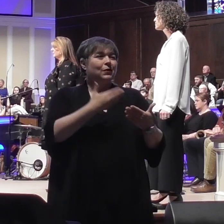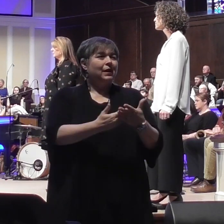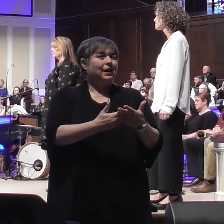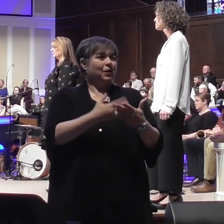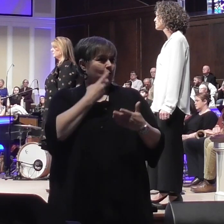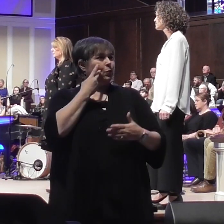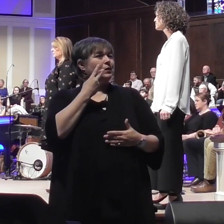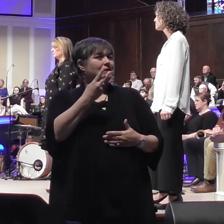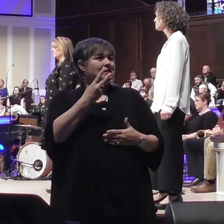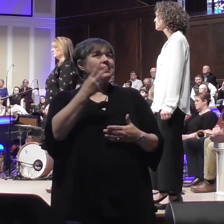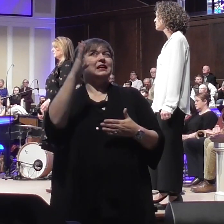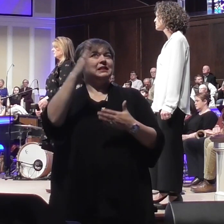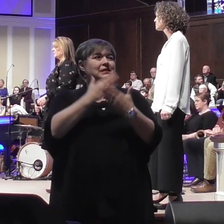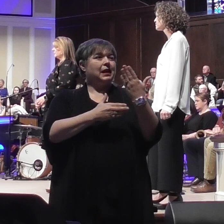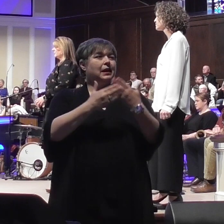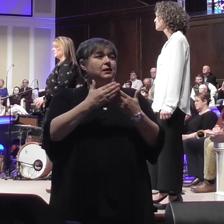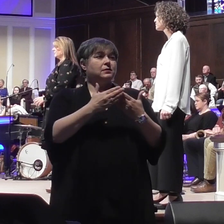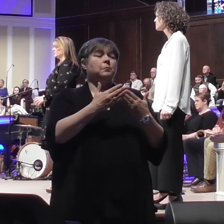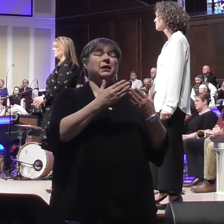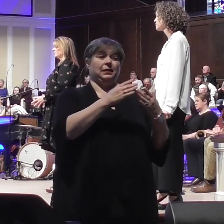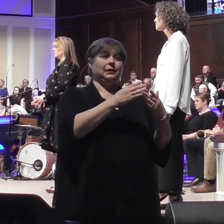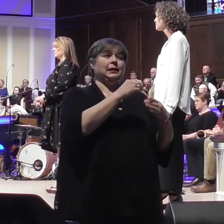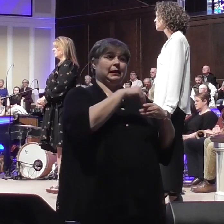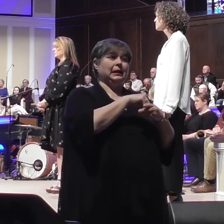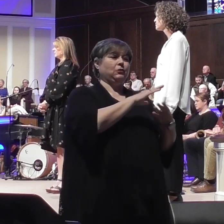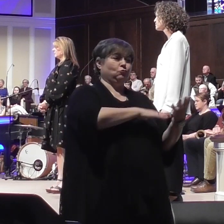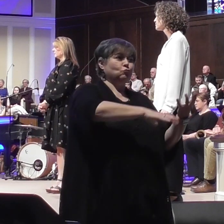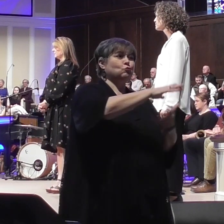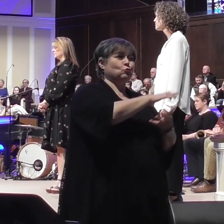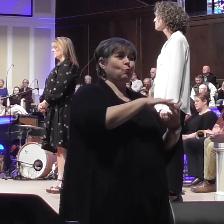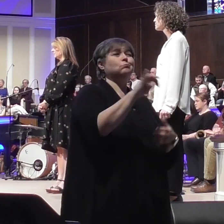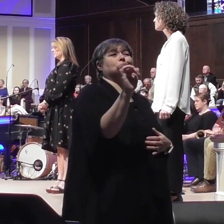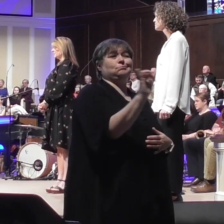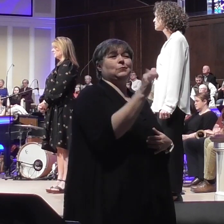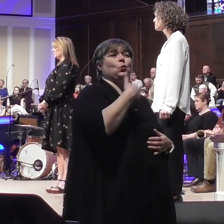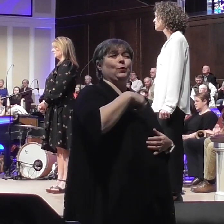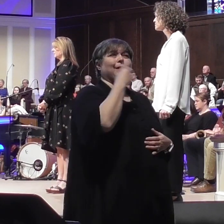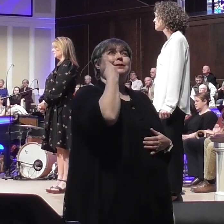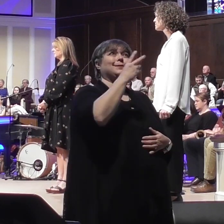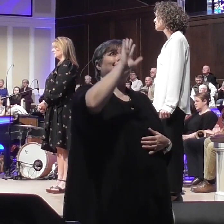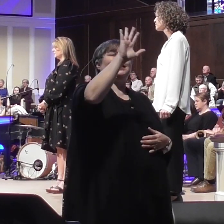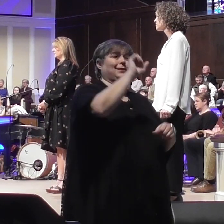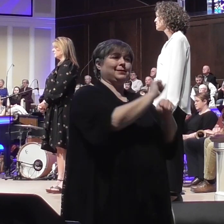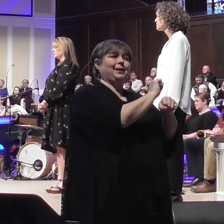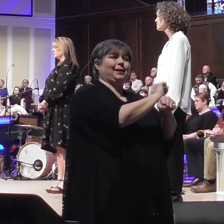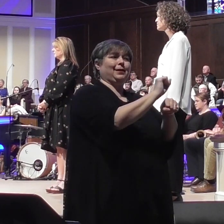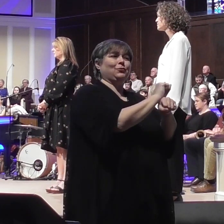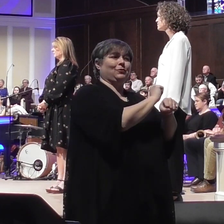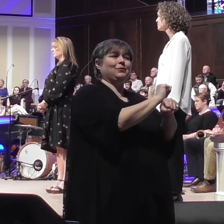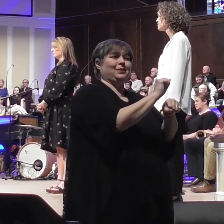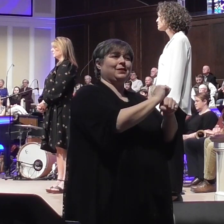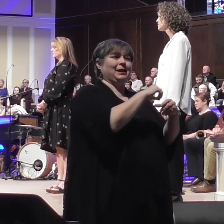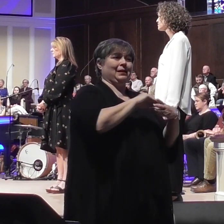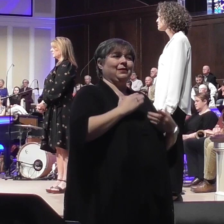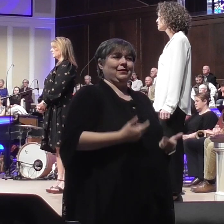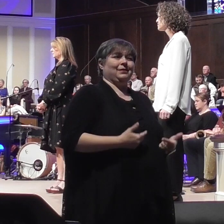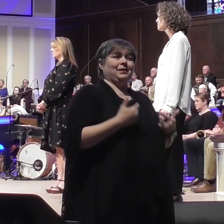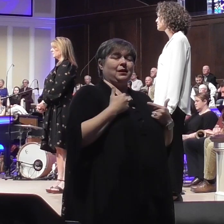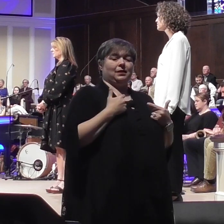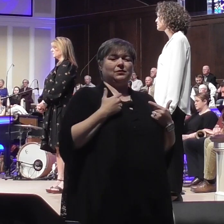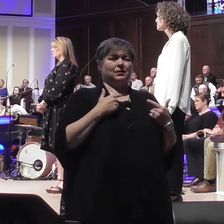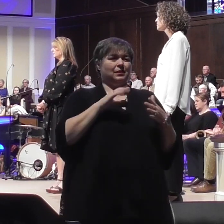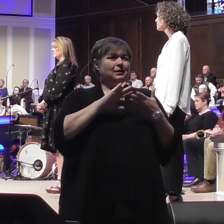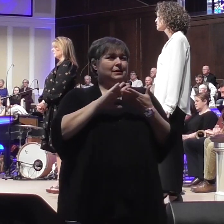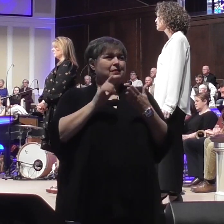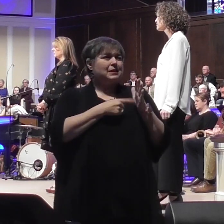can still see his hand, even in the storm. Yet for some reason, we get to those points in time where everything begins to get dark and out of our